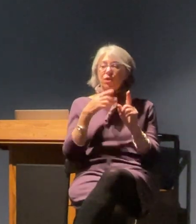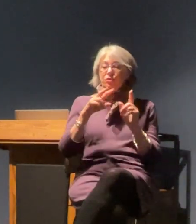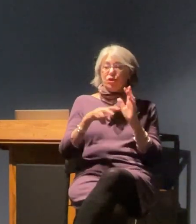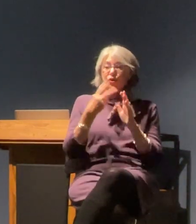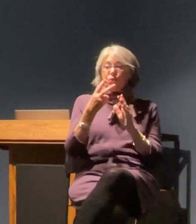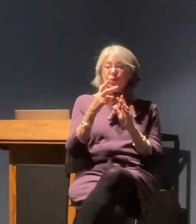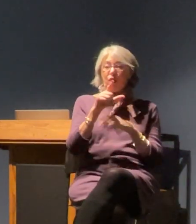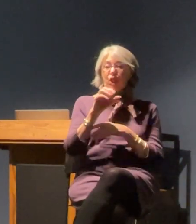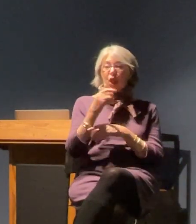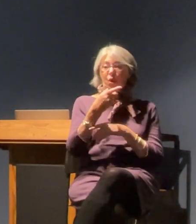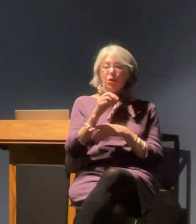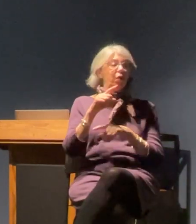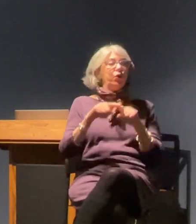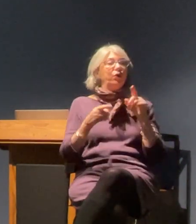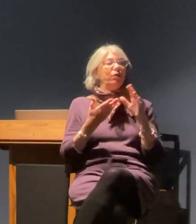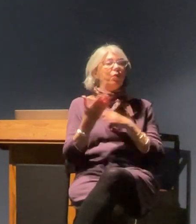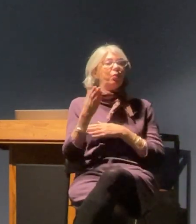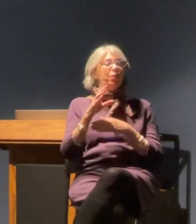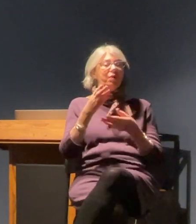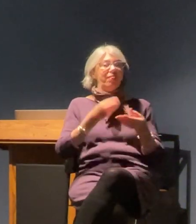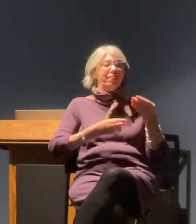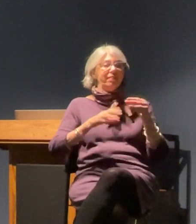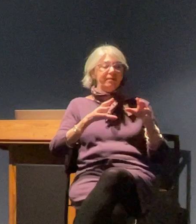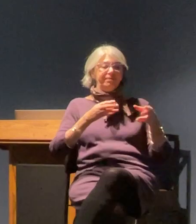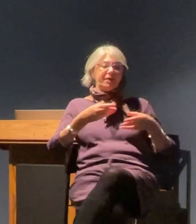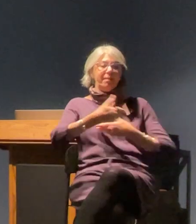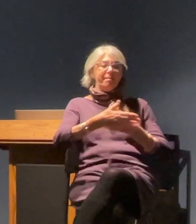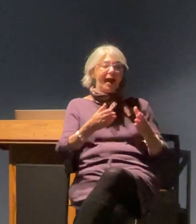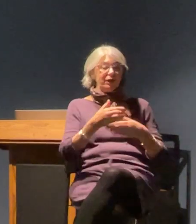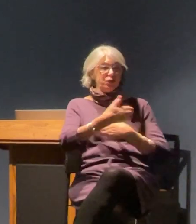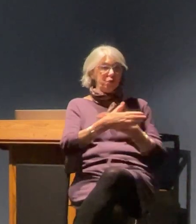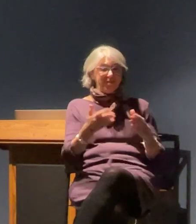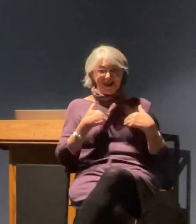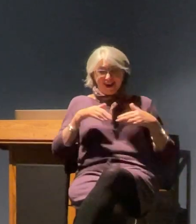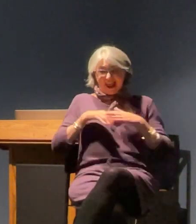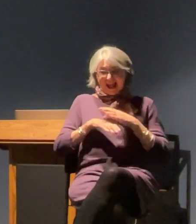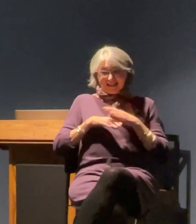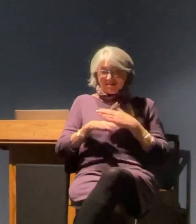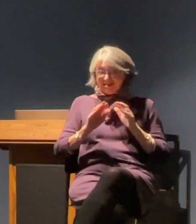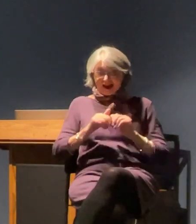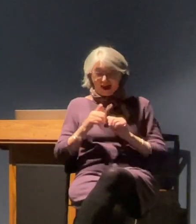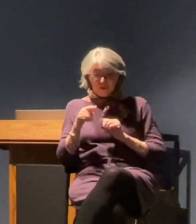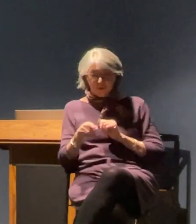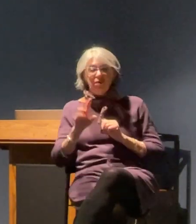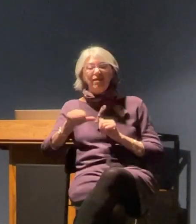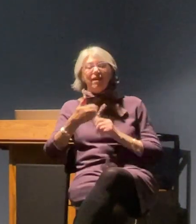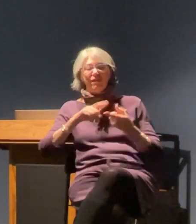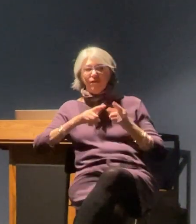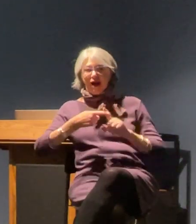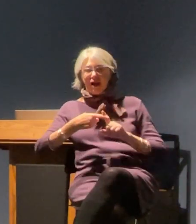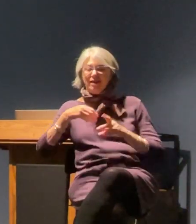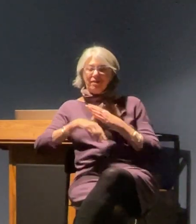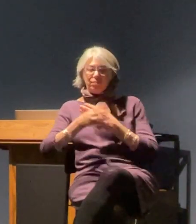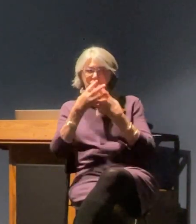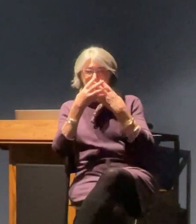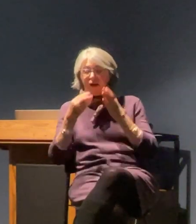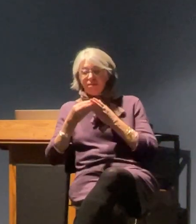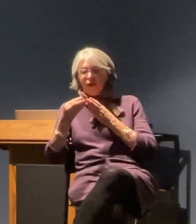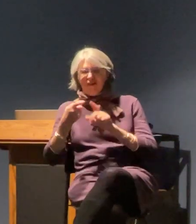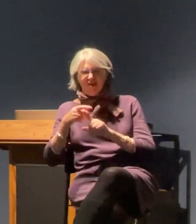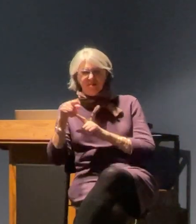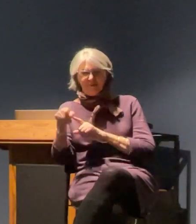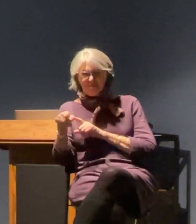and they would not let those through the package room. So I actually had access to that through another friend of mine inside, who I bought it off